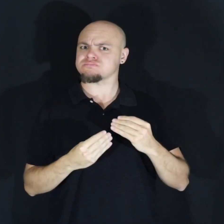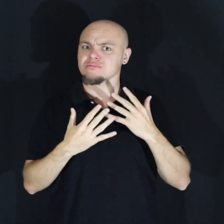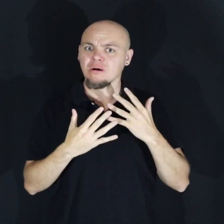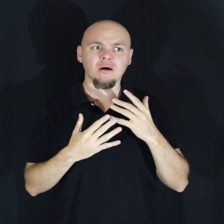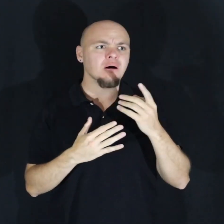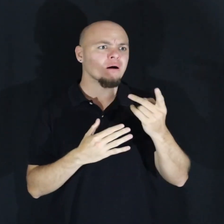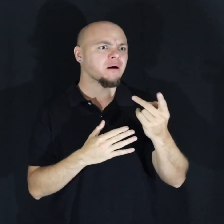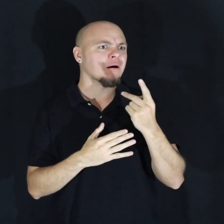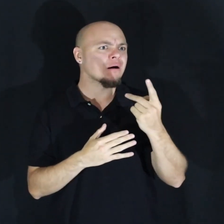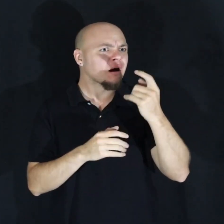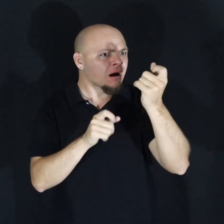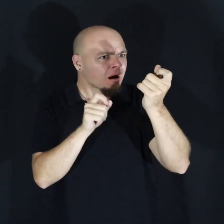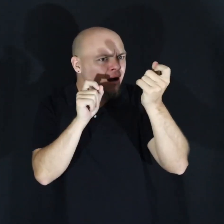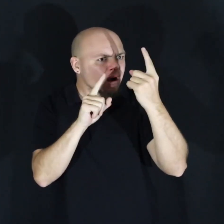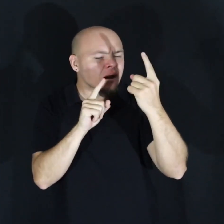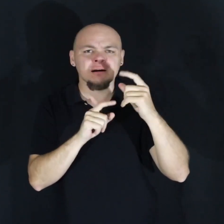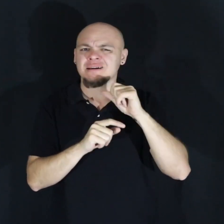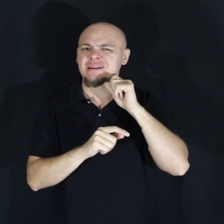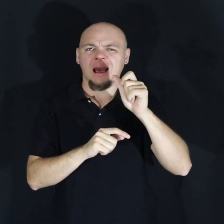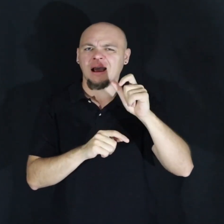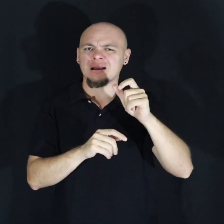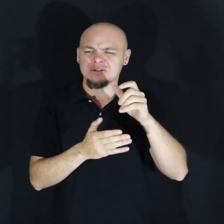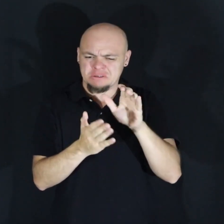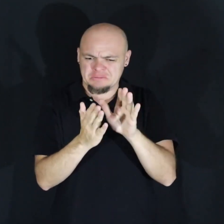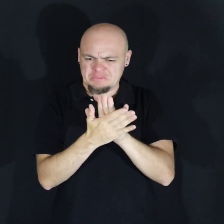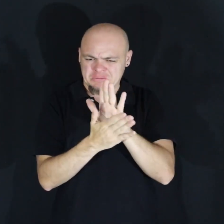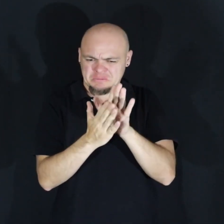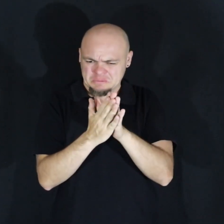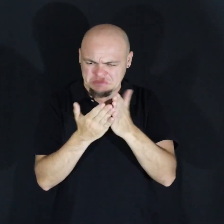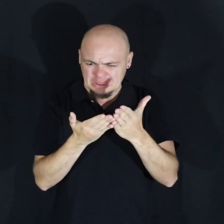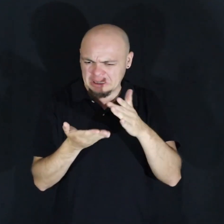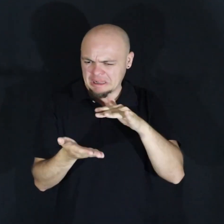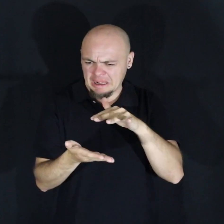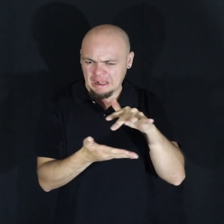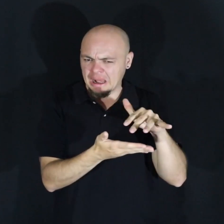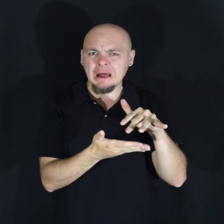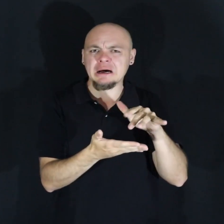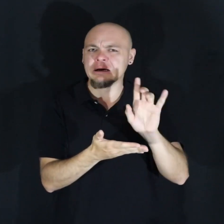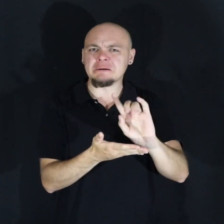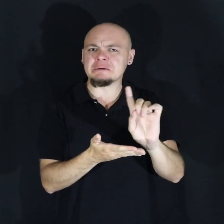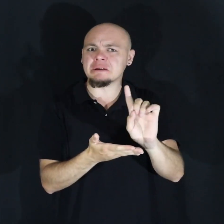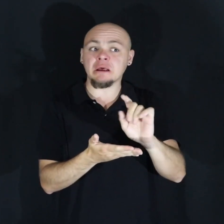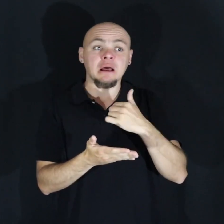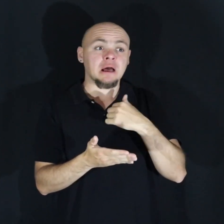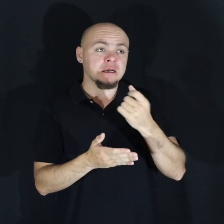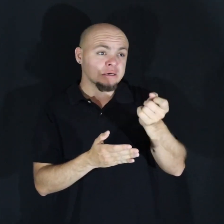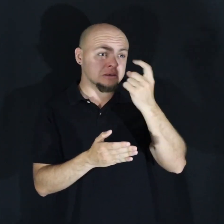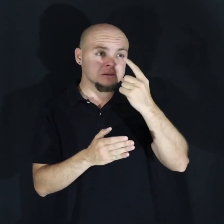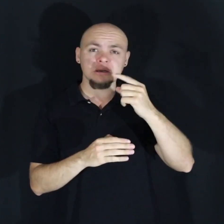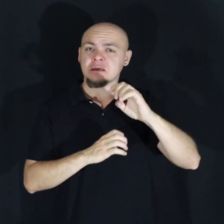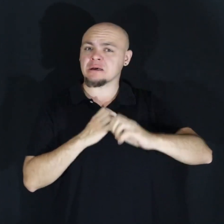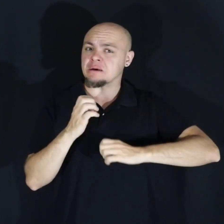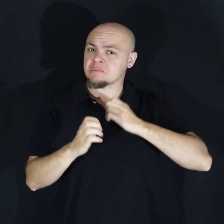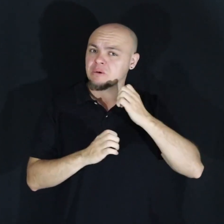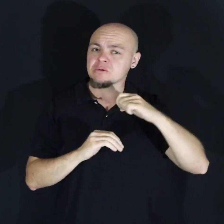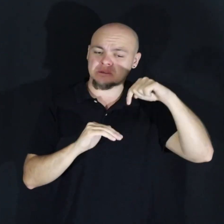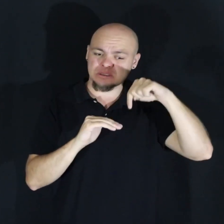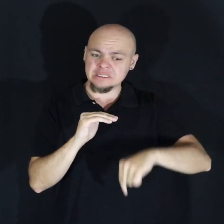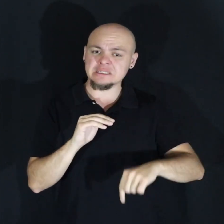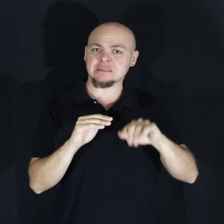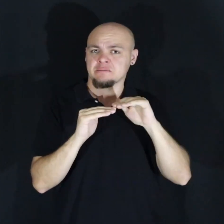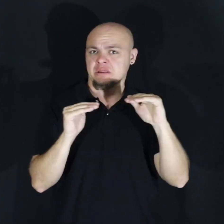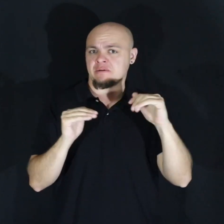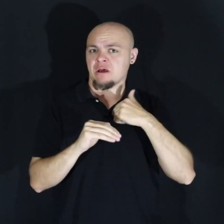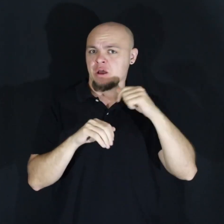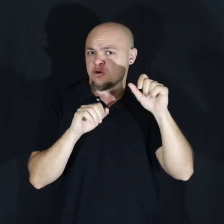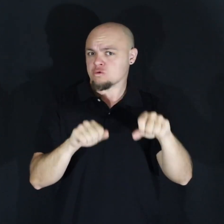on a level far greater than just textbook factual level, that I could be understood on a deep emotional level.